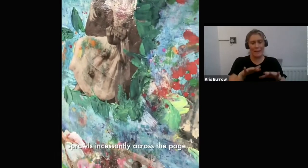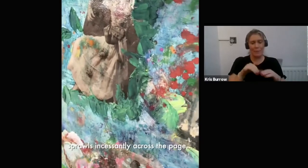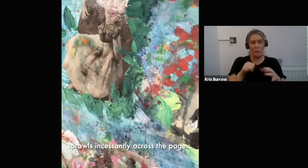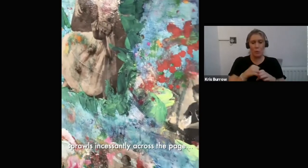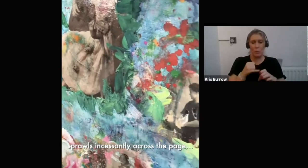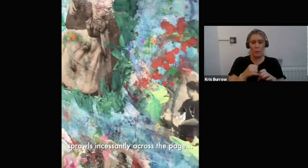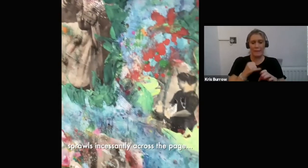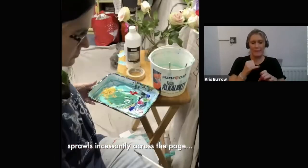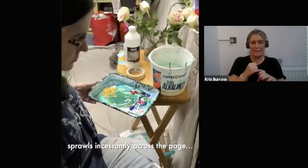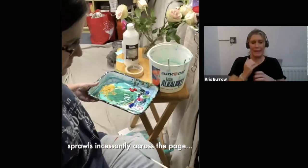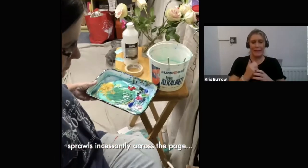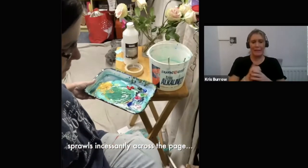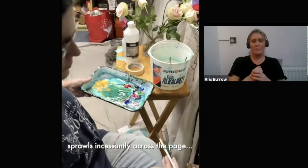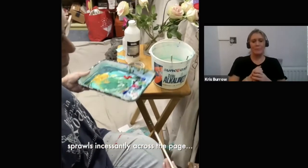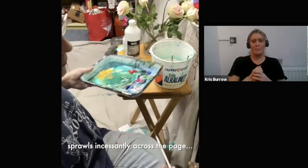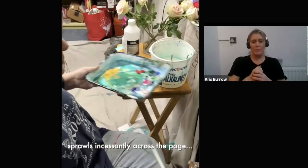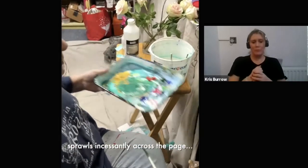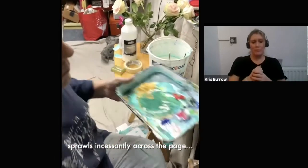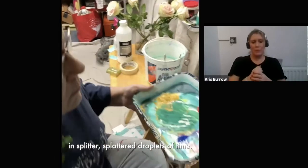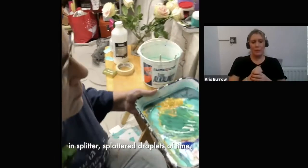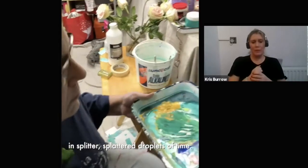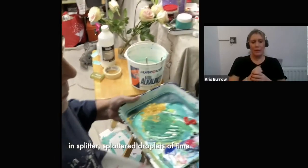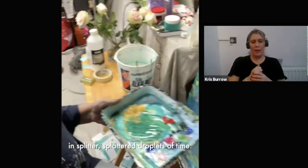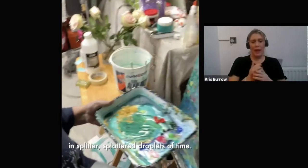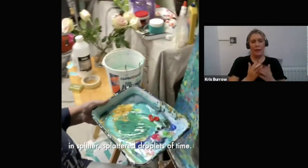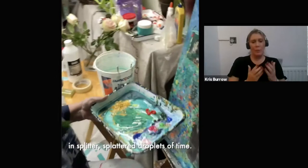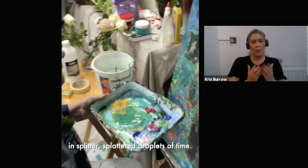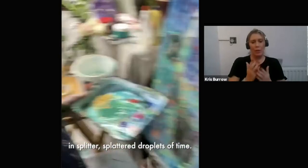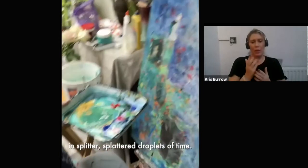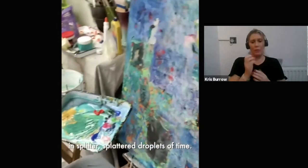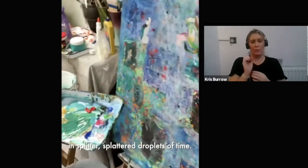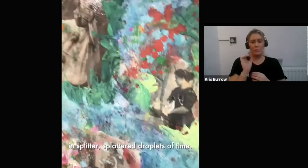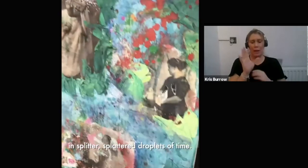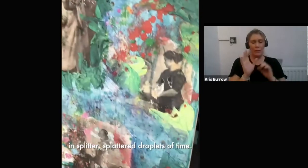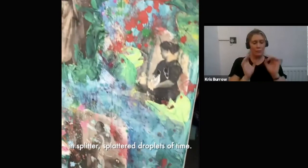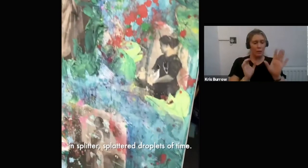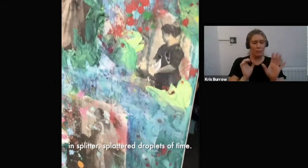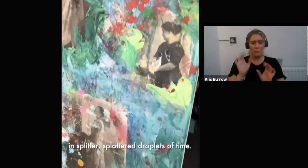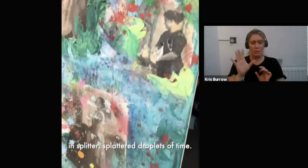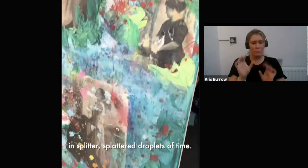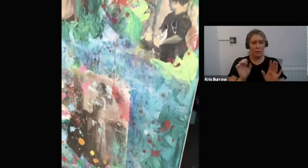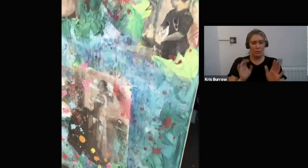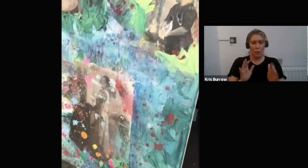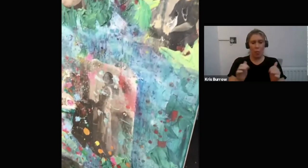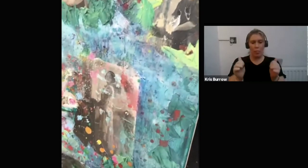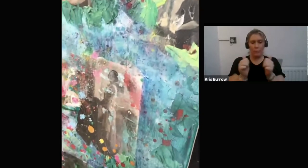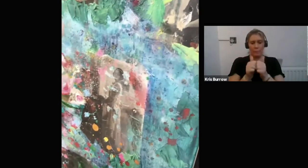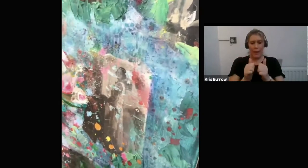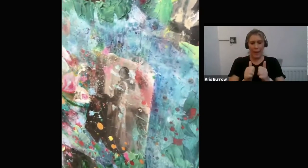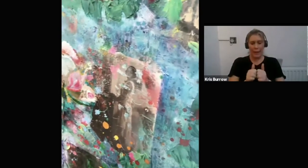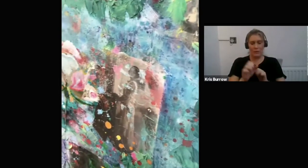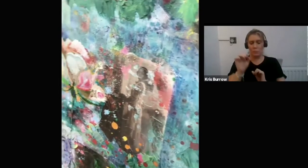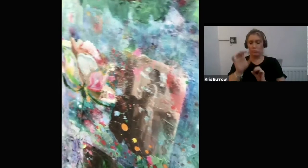hues sprawls incessantly across the page in splattered droplets of time.